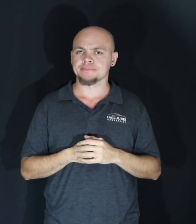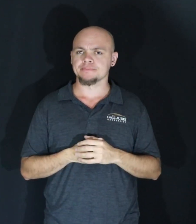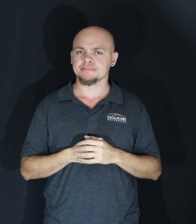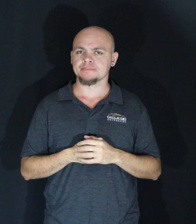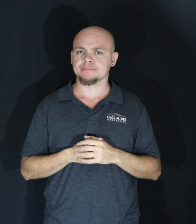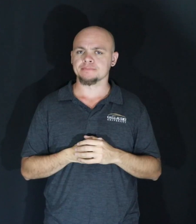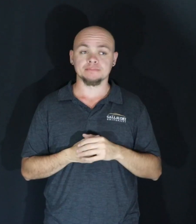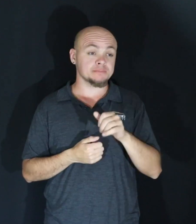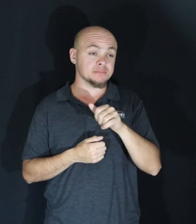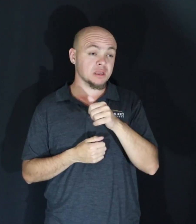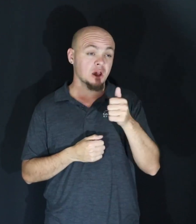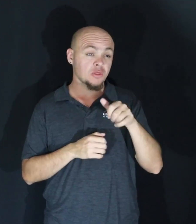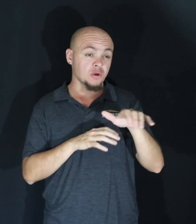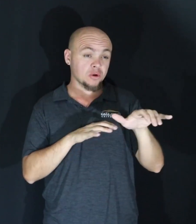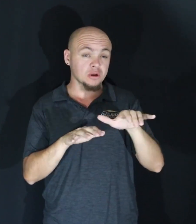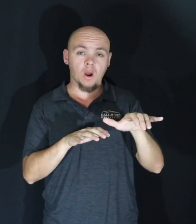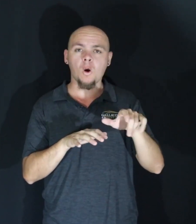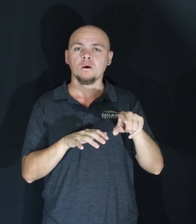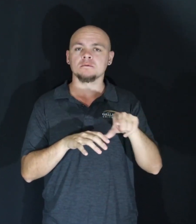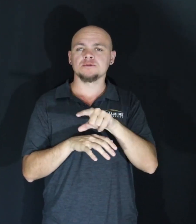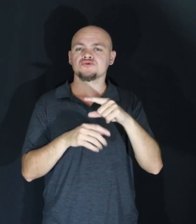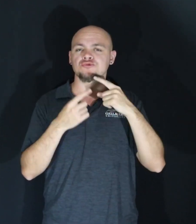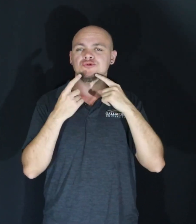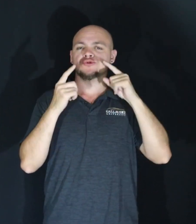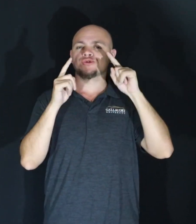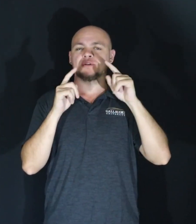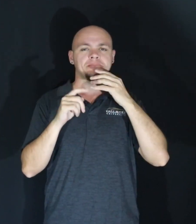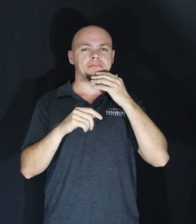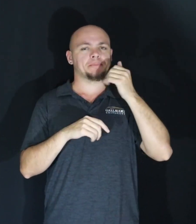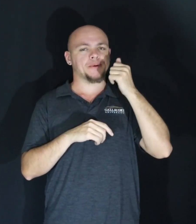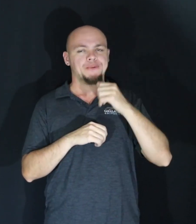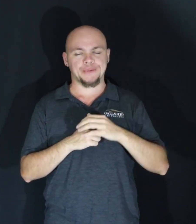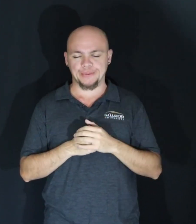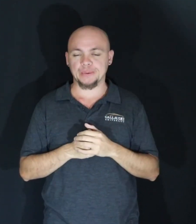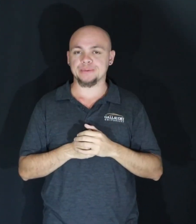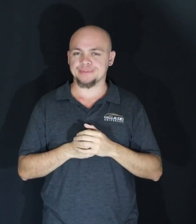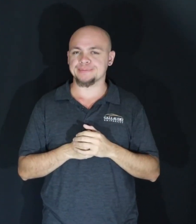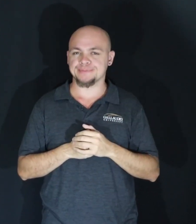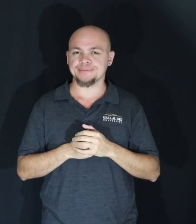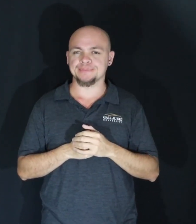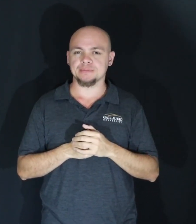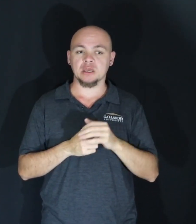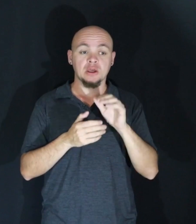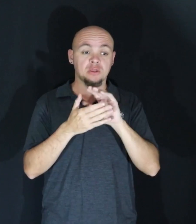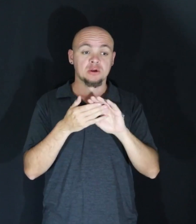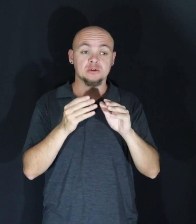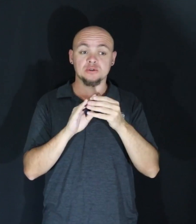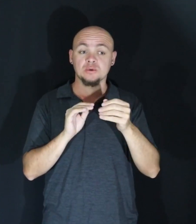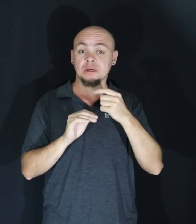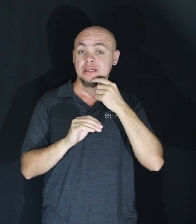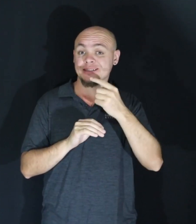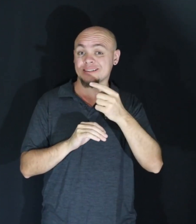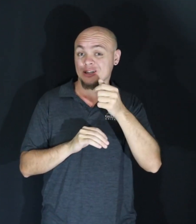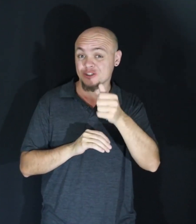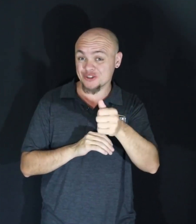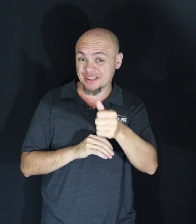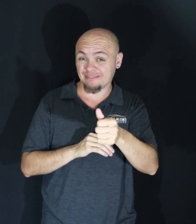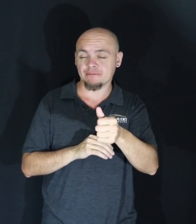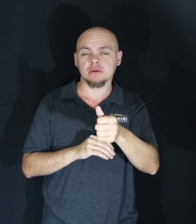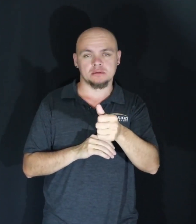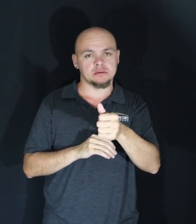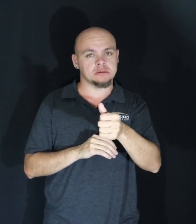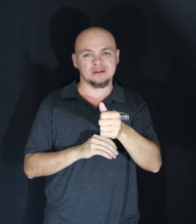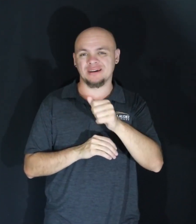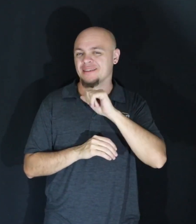achieve other things greater than I already have in my life. The stories that we tell ourselves are